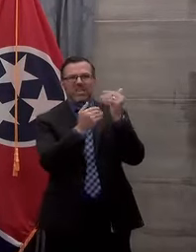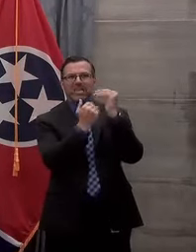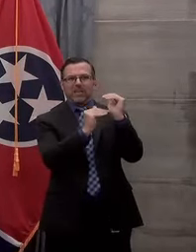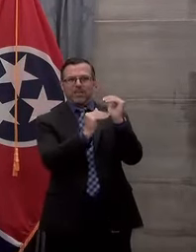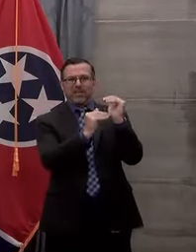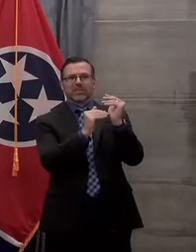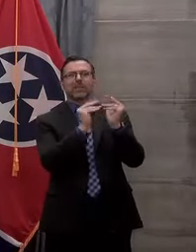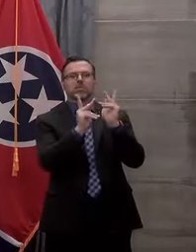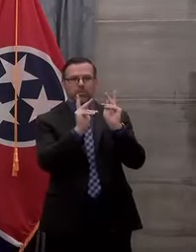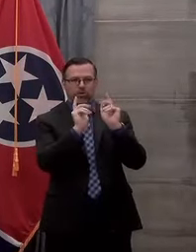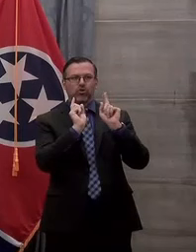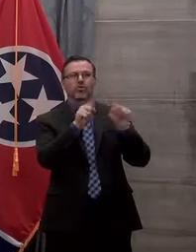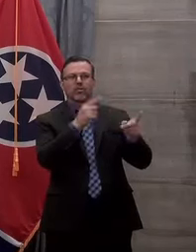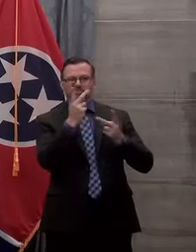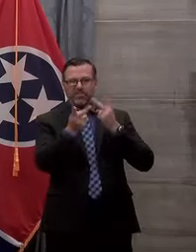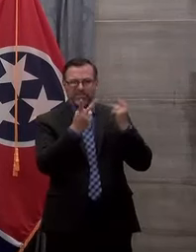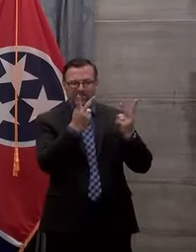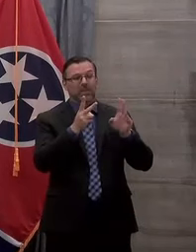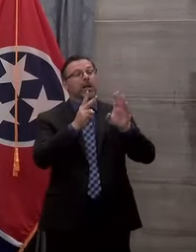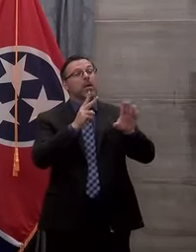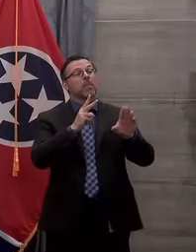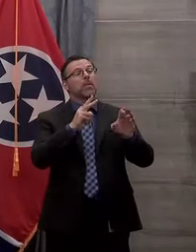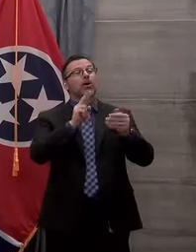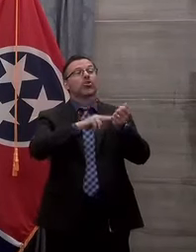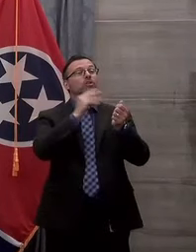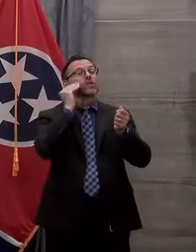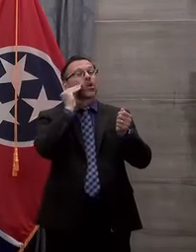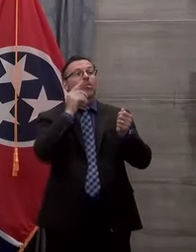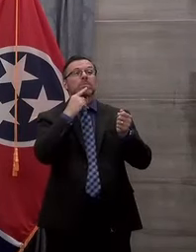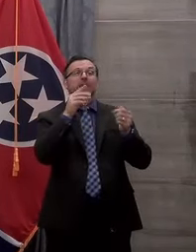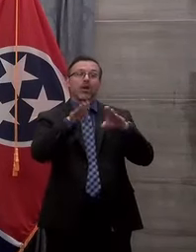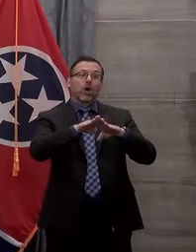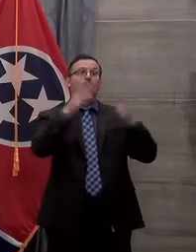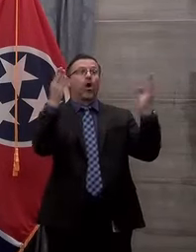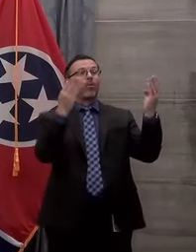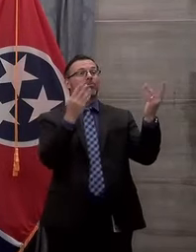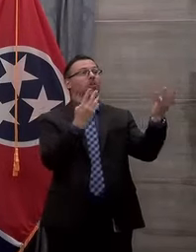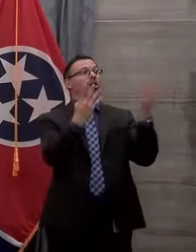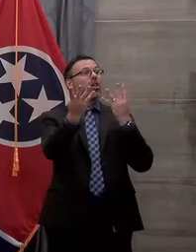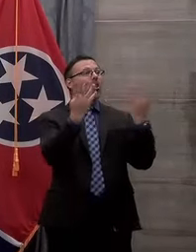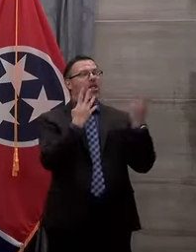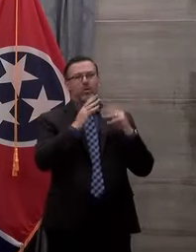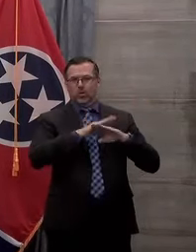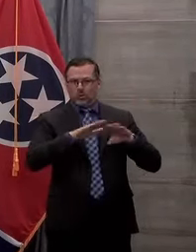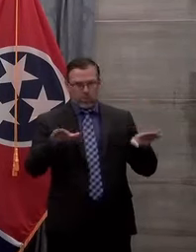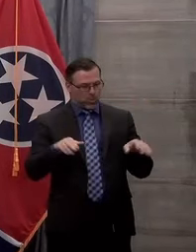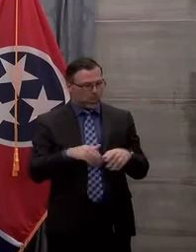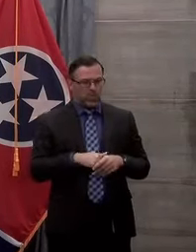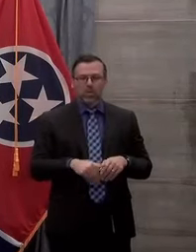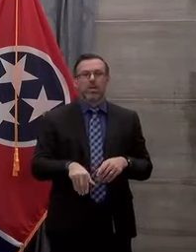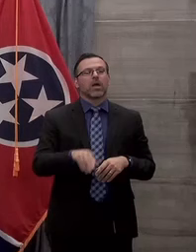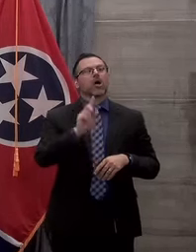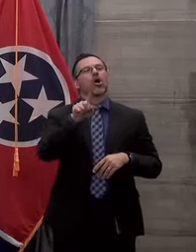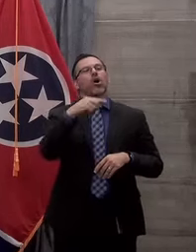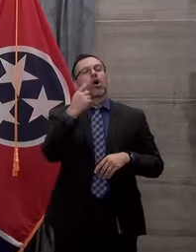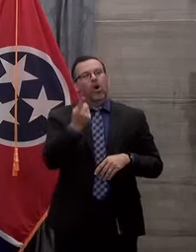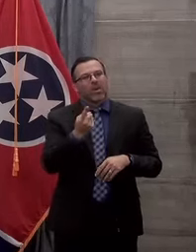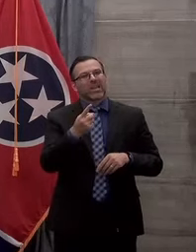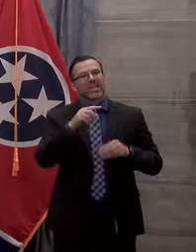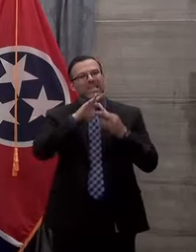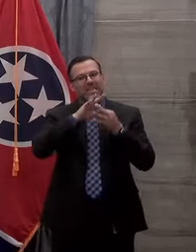Facilities will have to meet some requirements to do this. They will be located in counties with lower disease